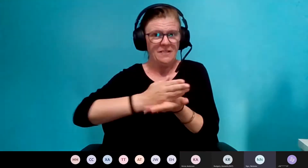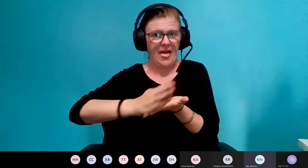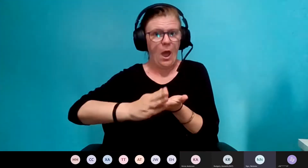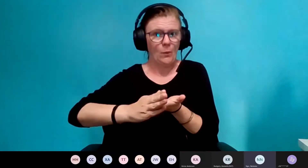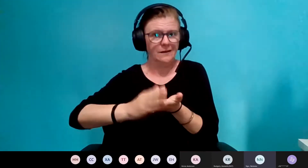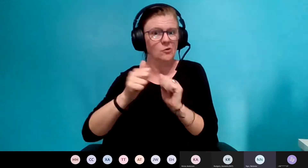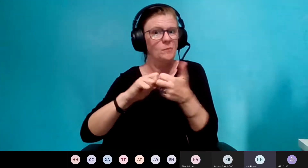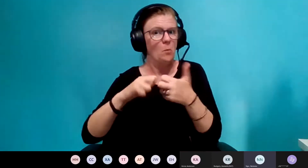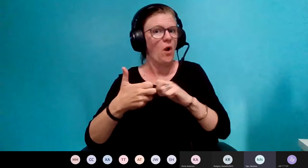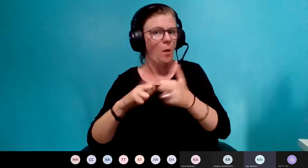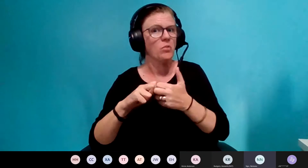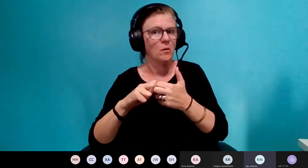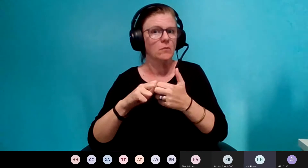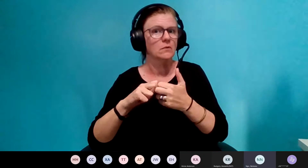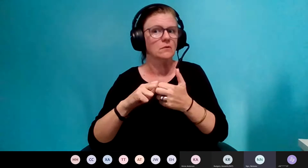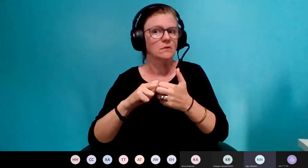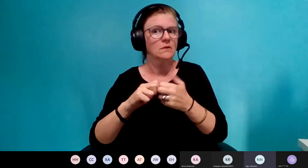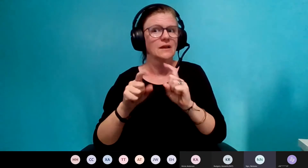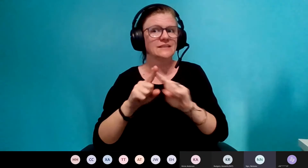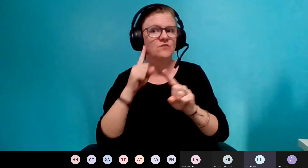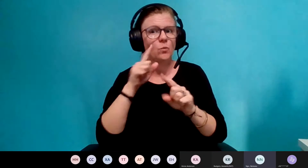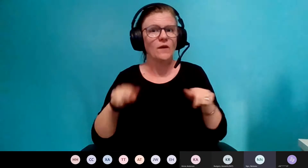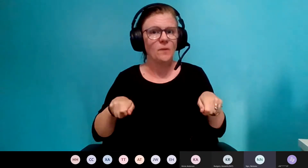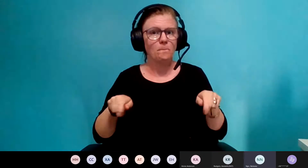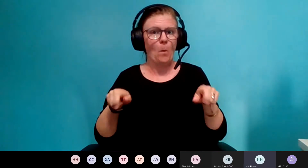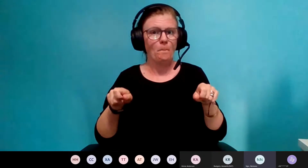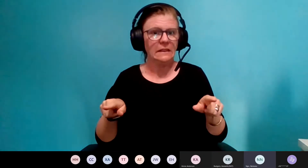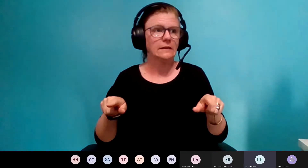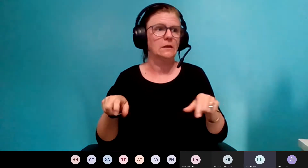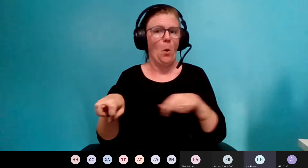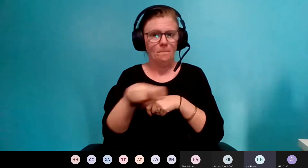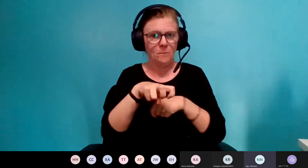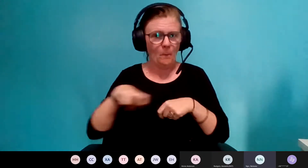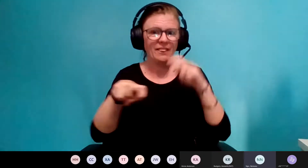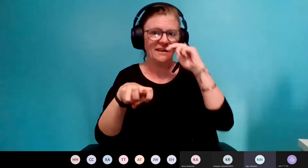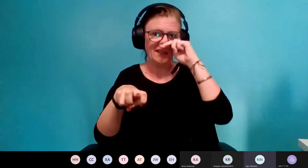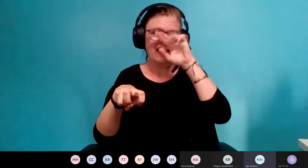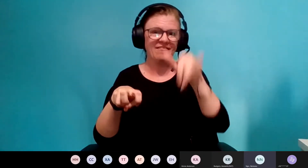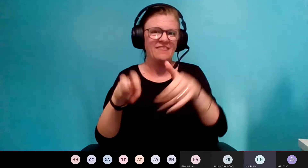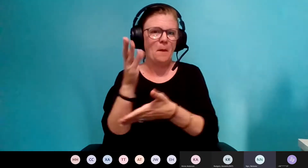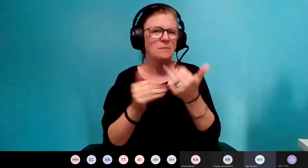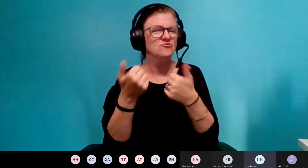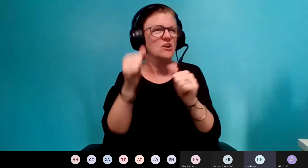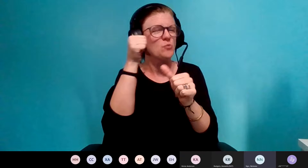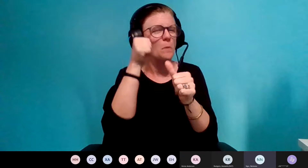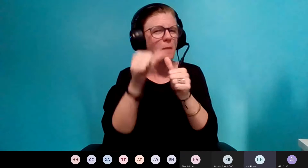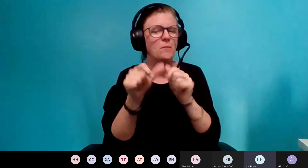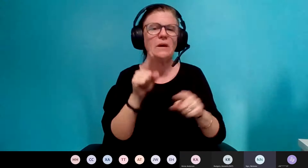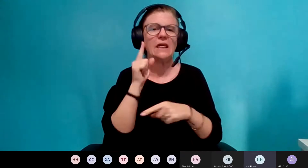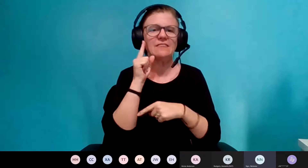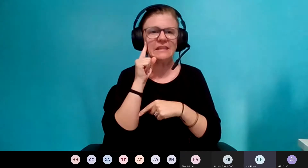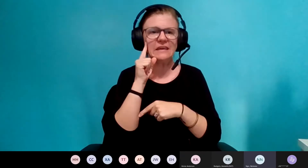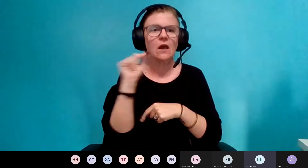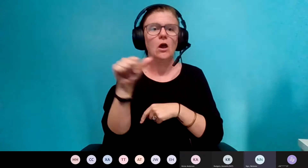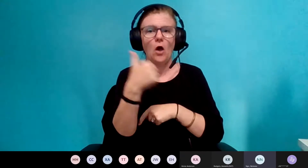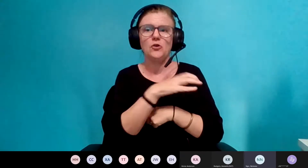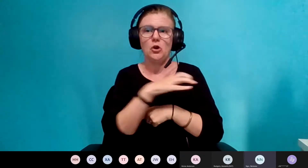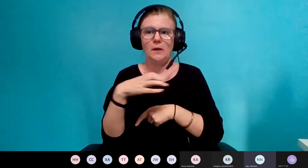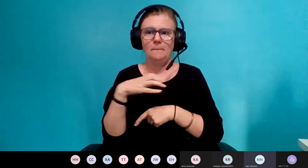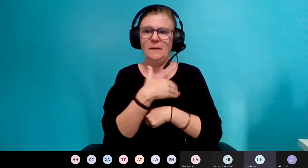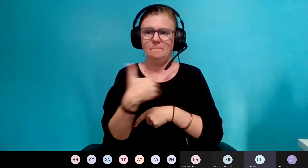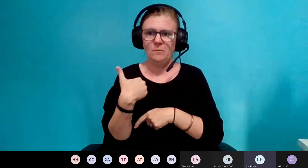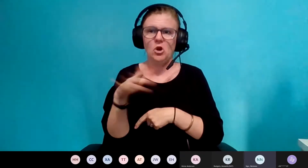believe for folks with different mobility devices. That part I'm trying to remember, but if other committee members remember